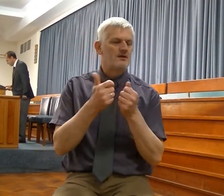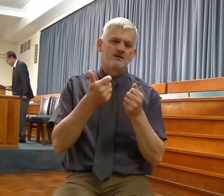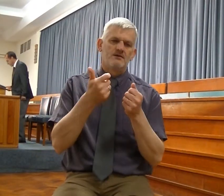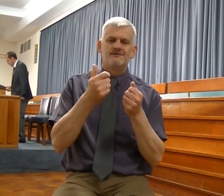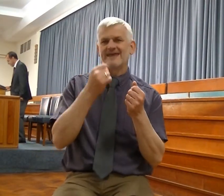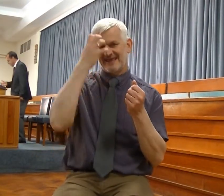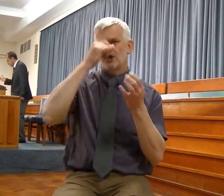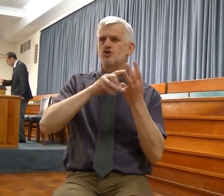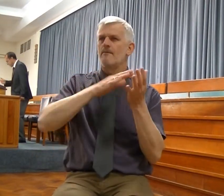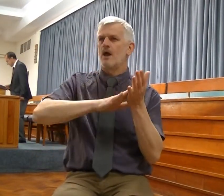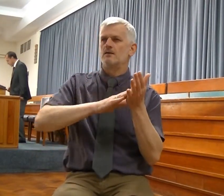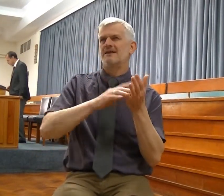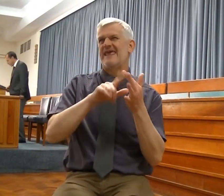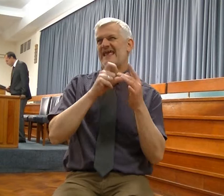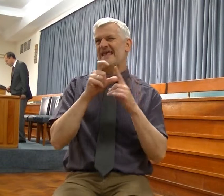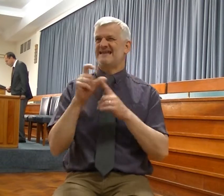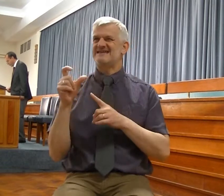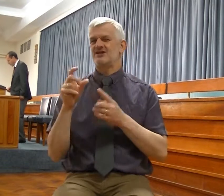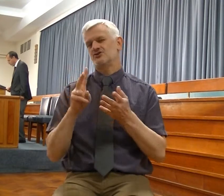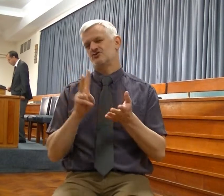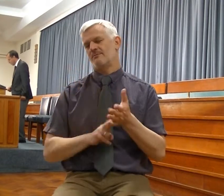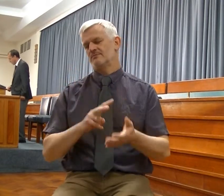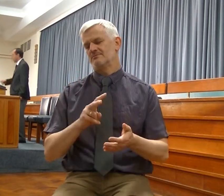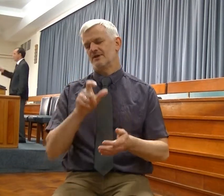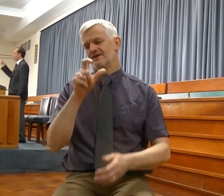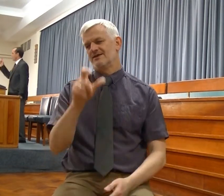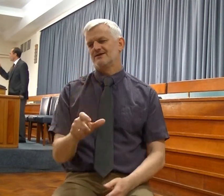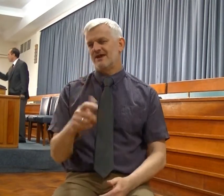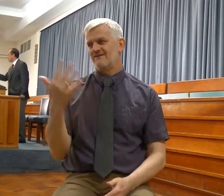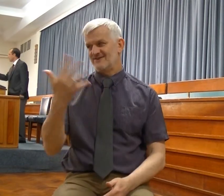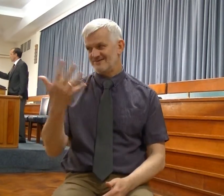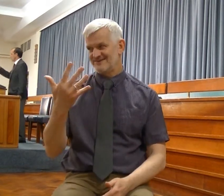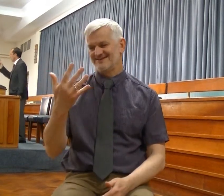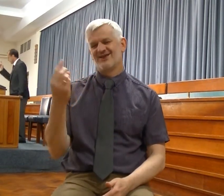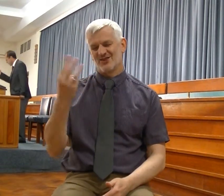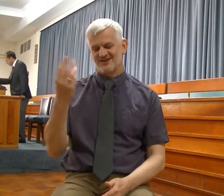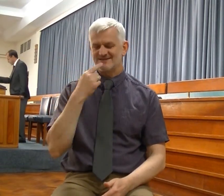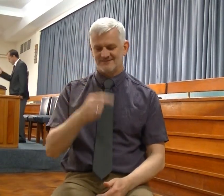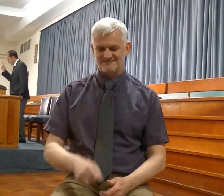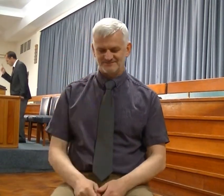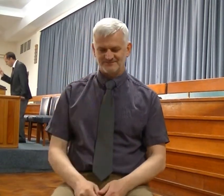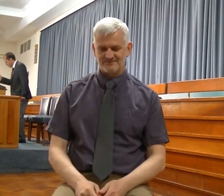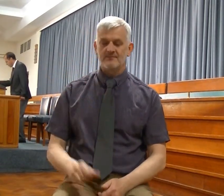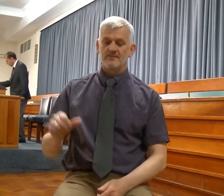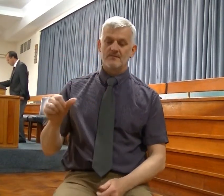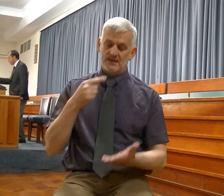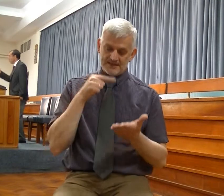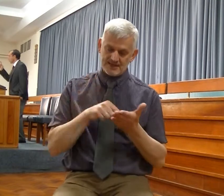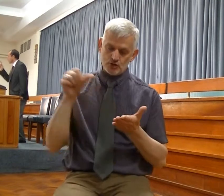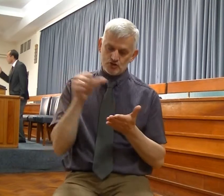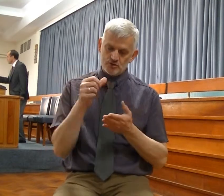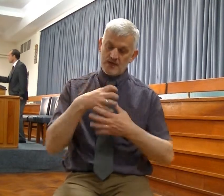chapter 12, verse 13. He said, "Let us hear the conclusion of the whole matter. Fear God and keep